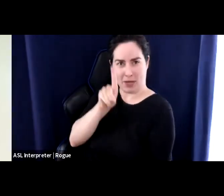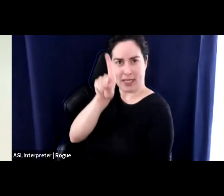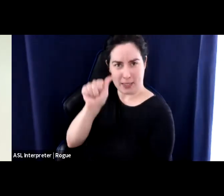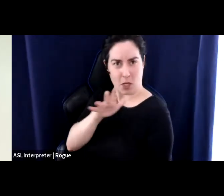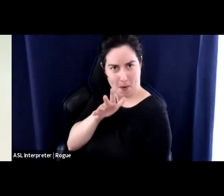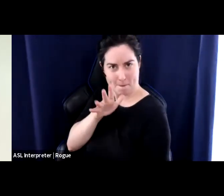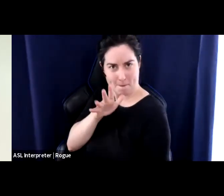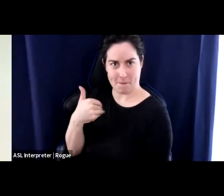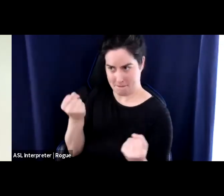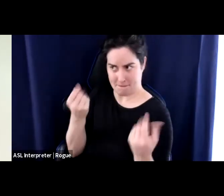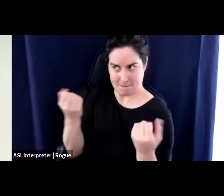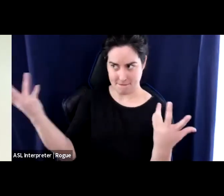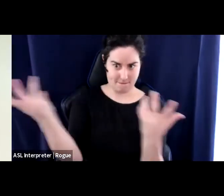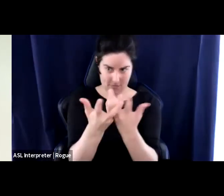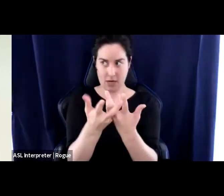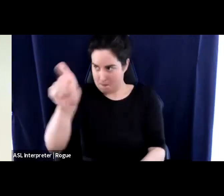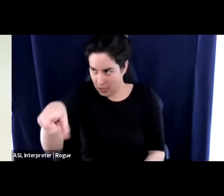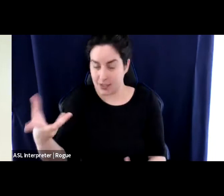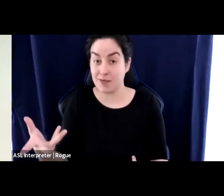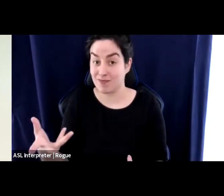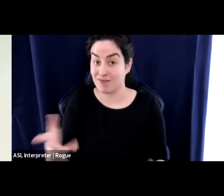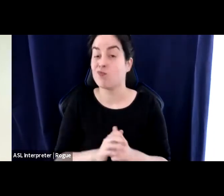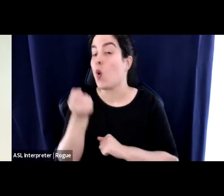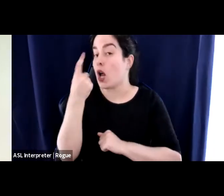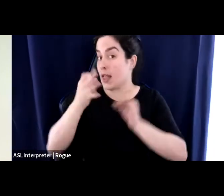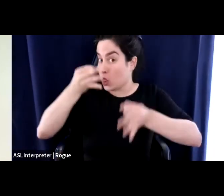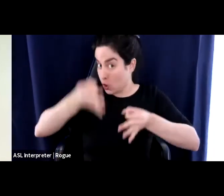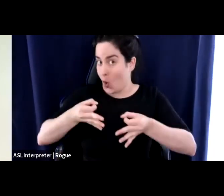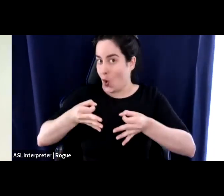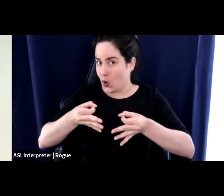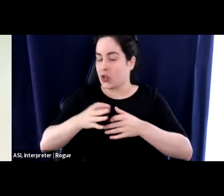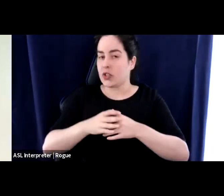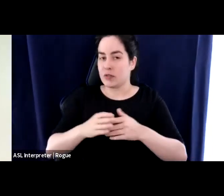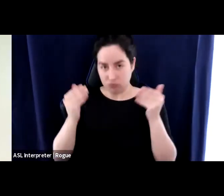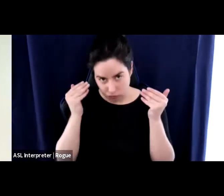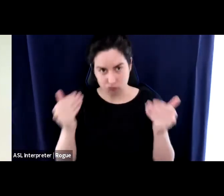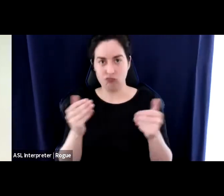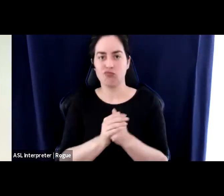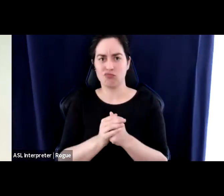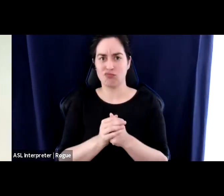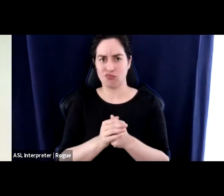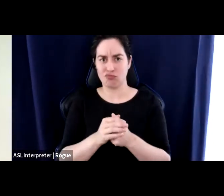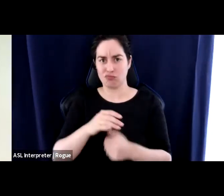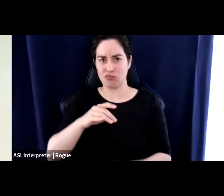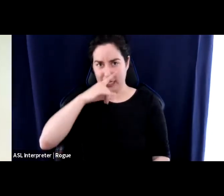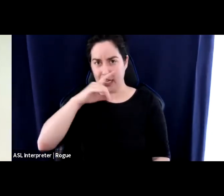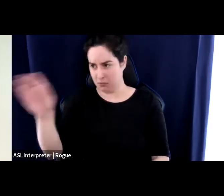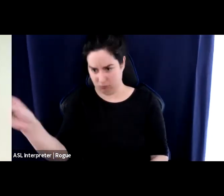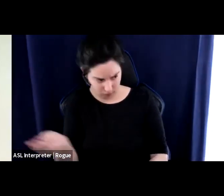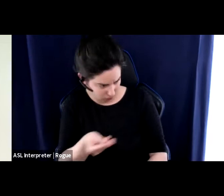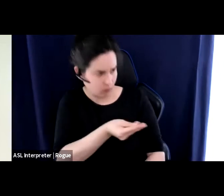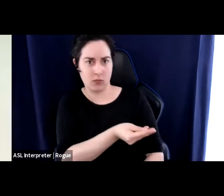Ultimately, the divisional court, that was the court that heard the appeal, affirmed that the child should be returned to the mother's custody